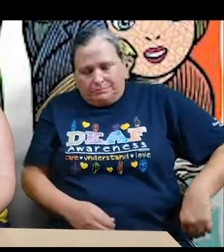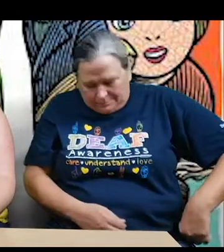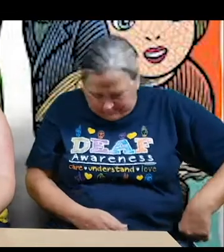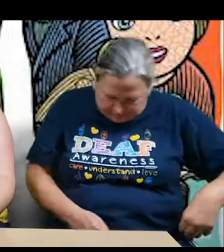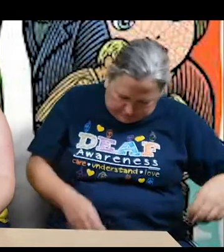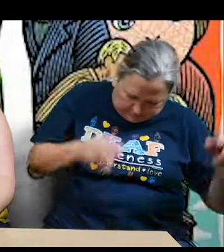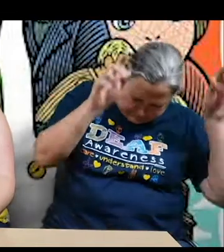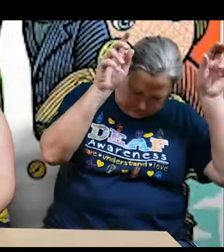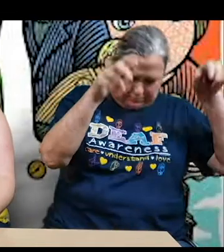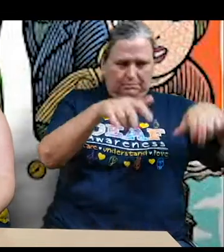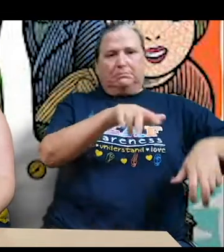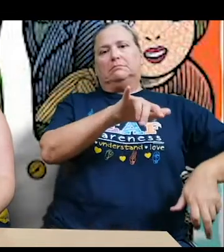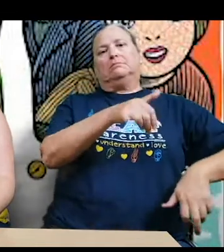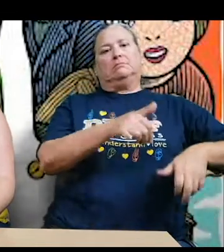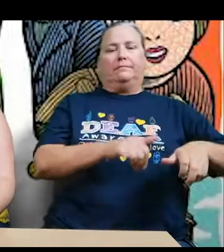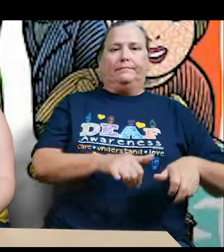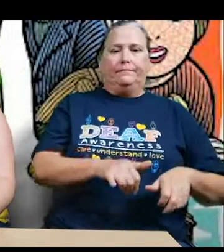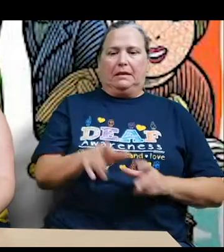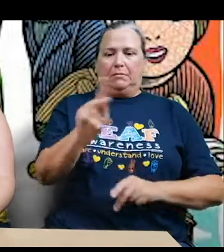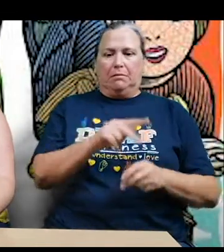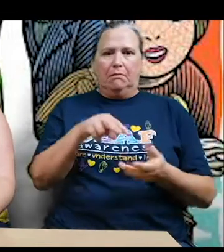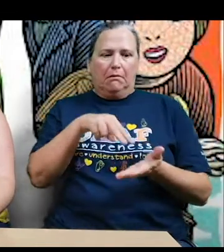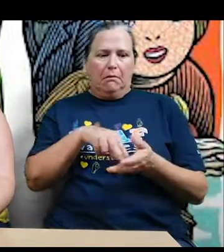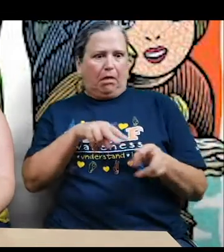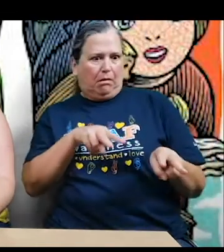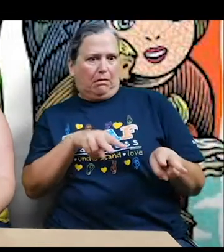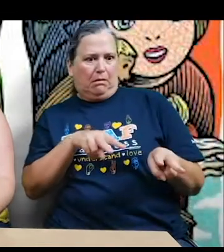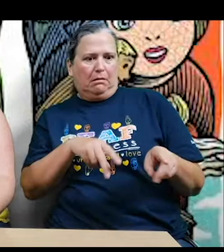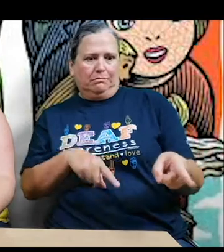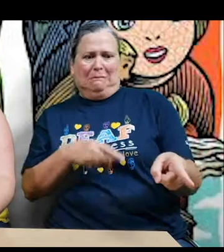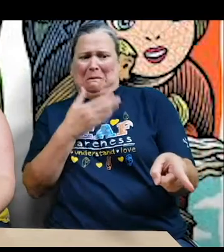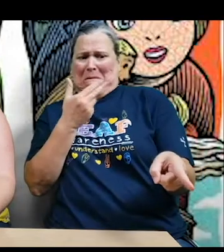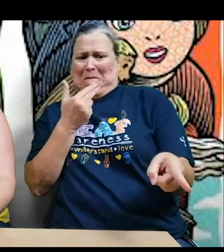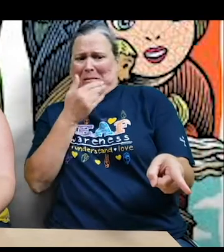people stopped to stare and point and laugh.